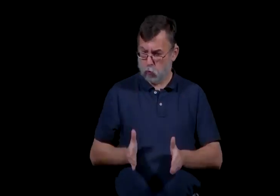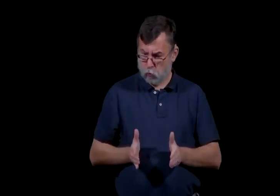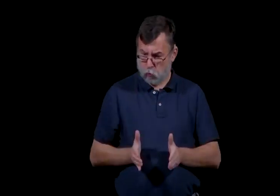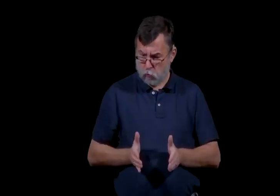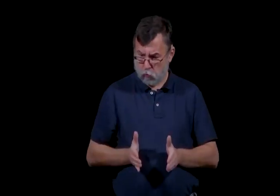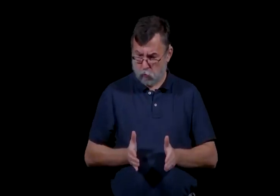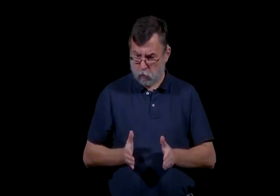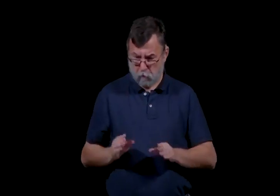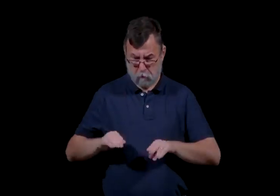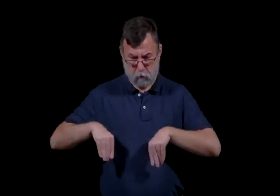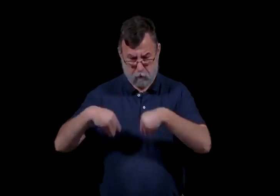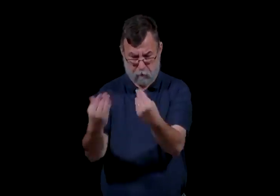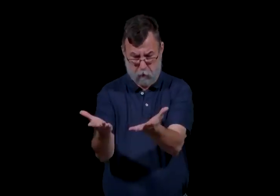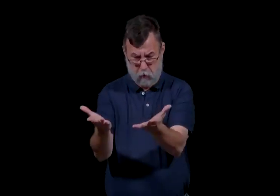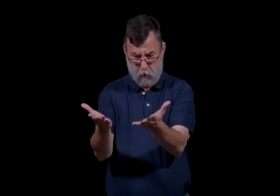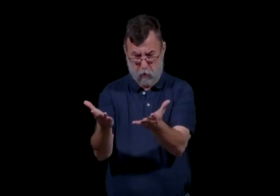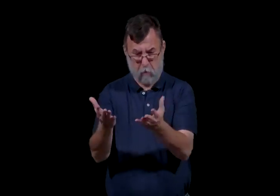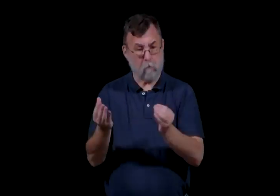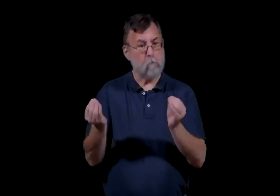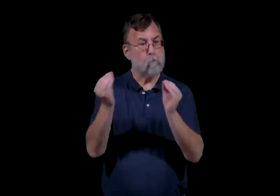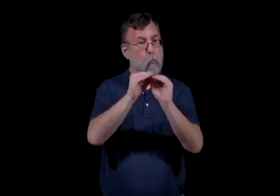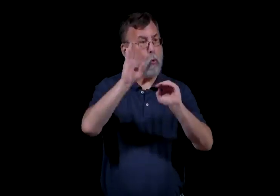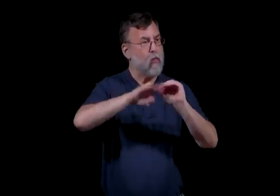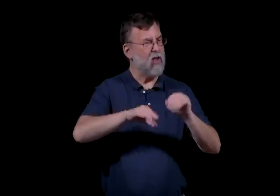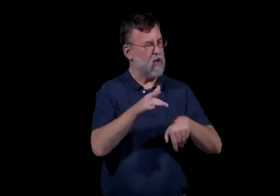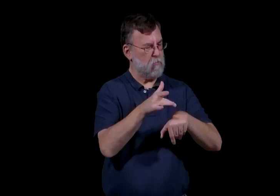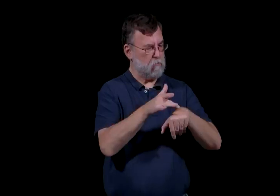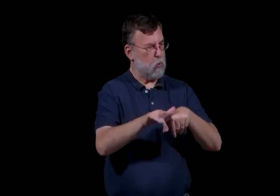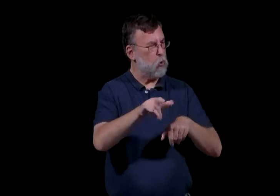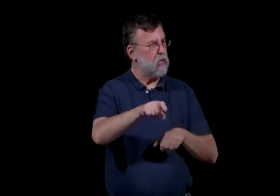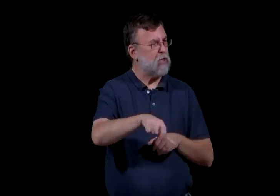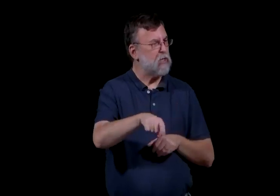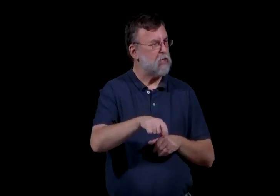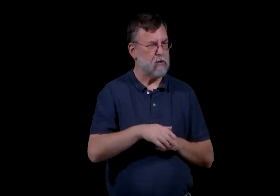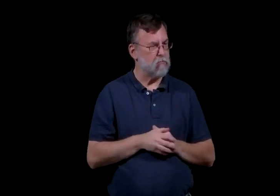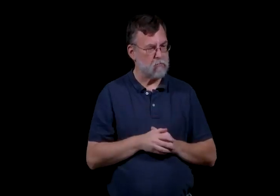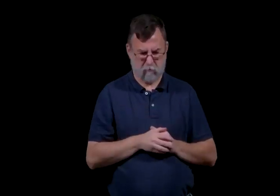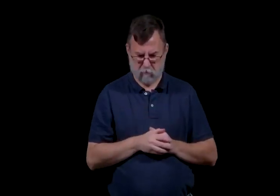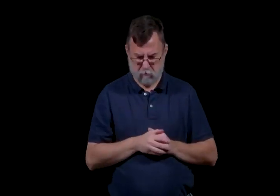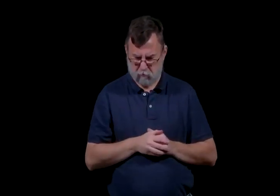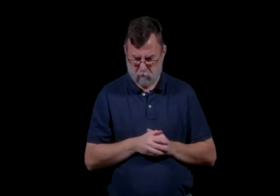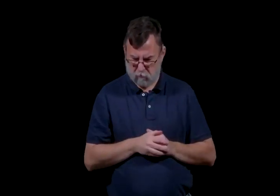The Good Shepherd provides more than just your bare necessity.